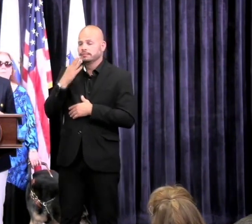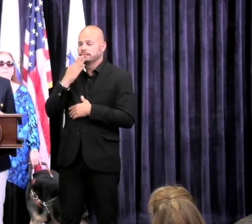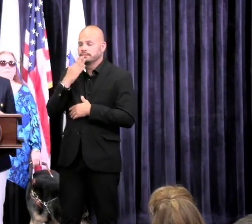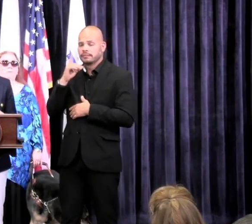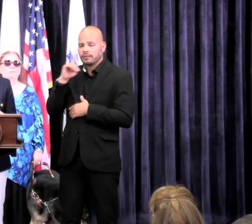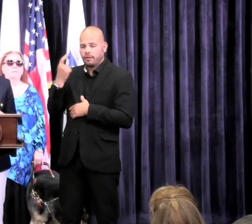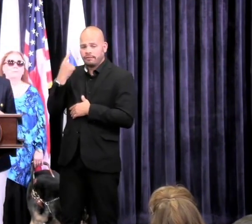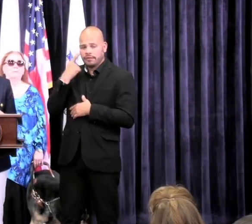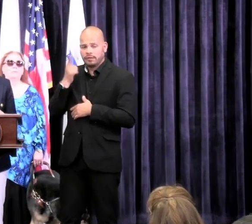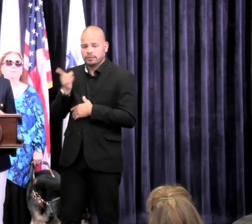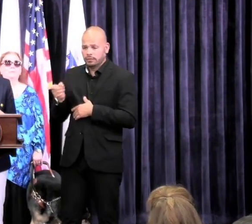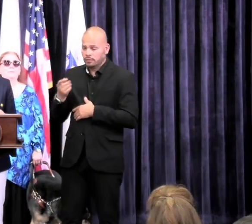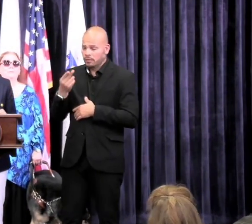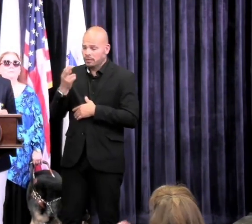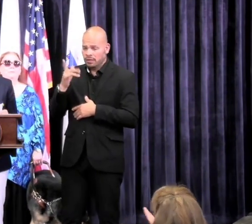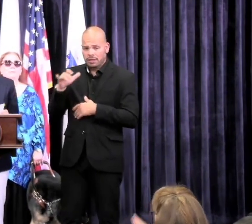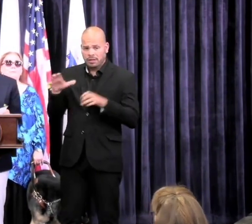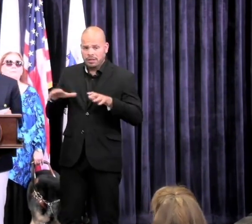news